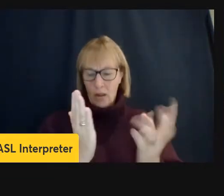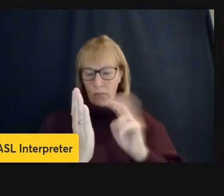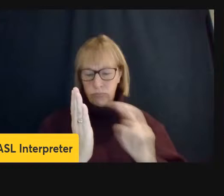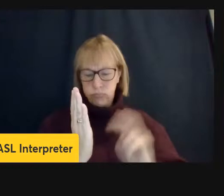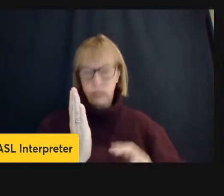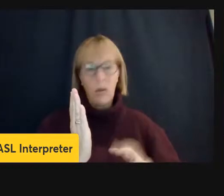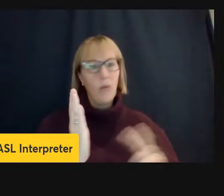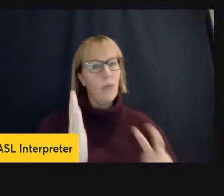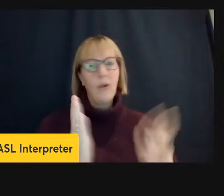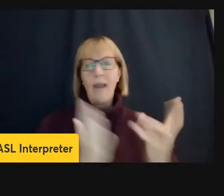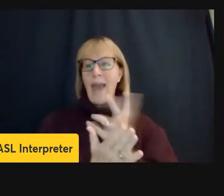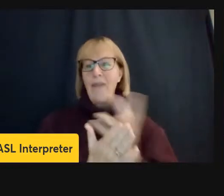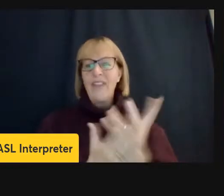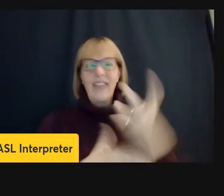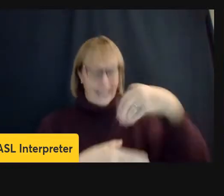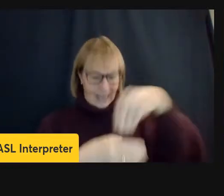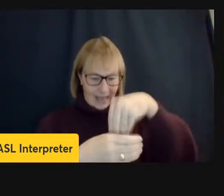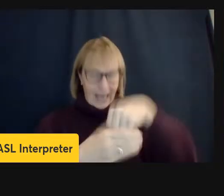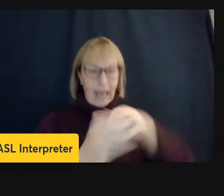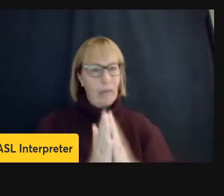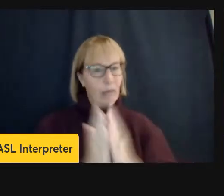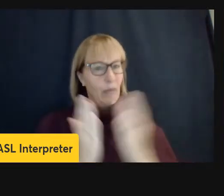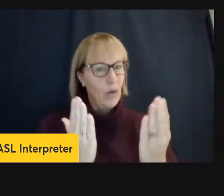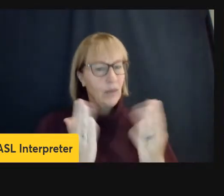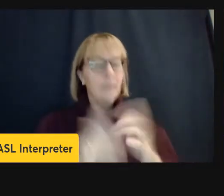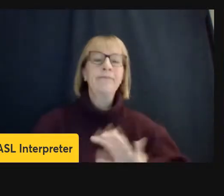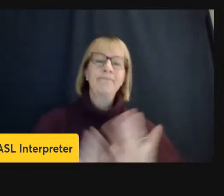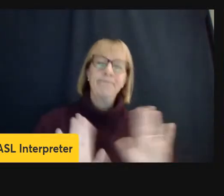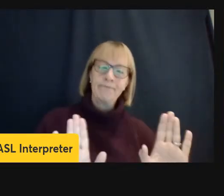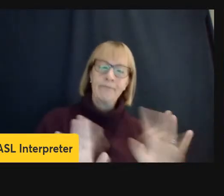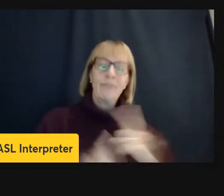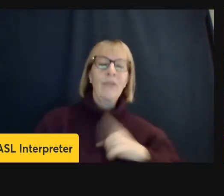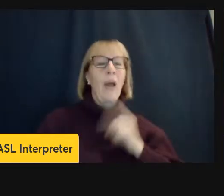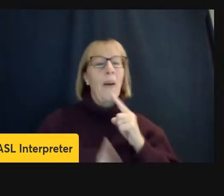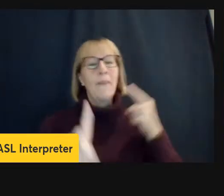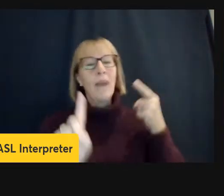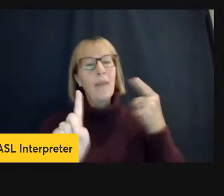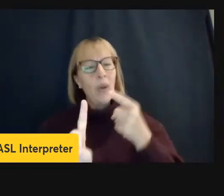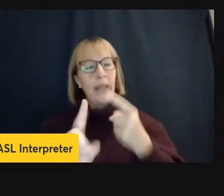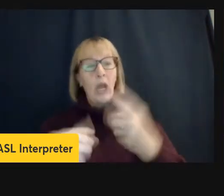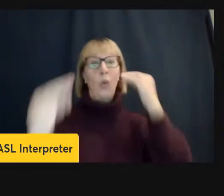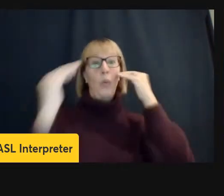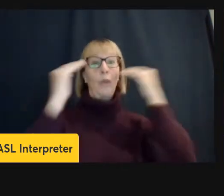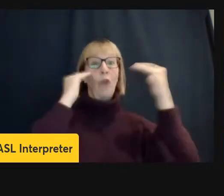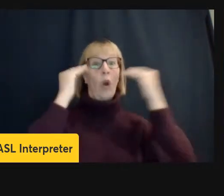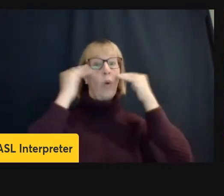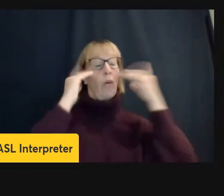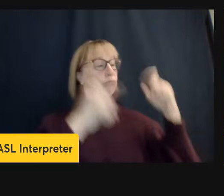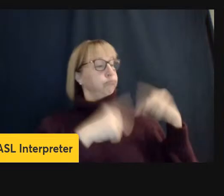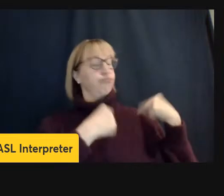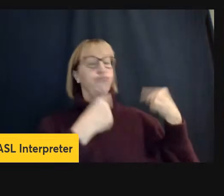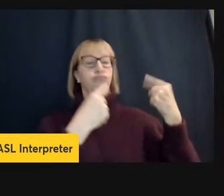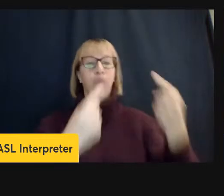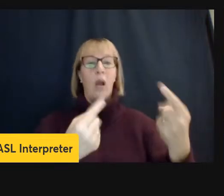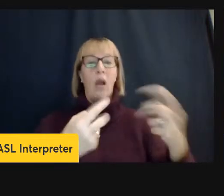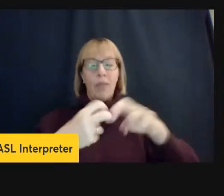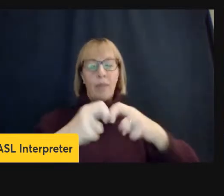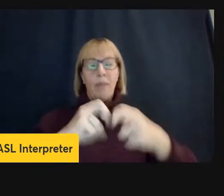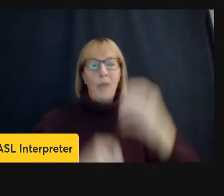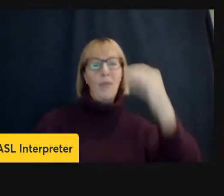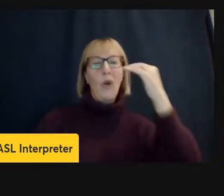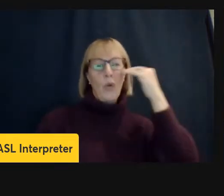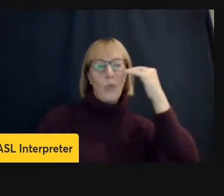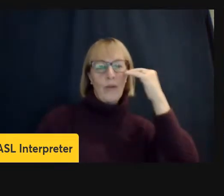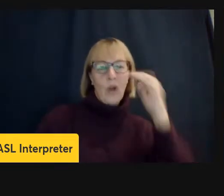say. I think the point I'm trying to make is we've known for a long time what the problem is, but there's